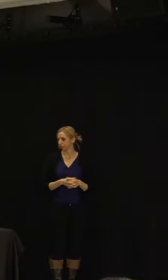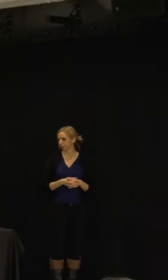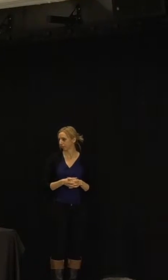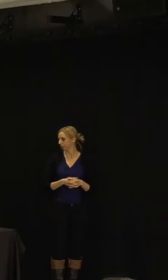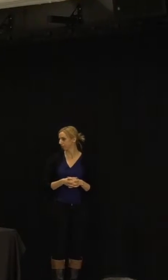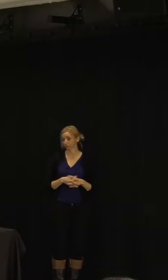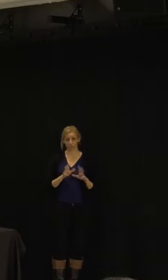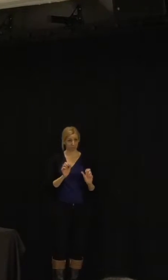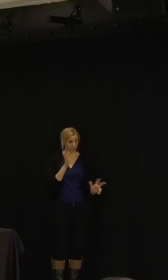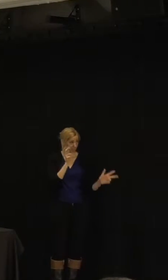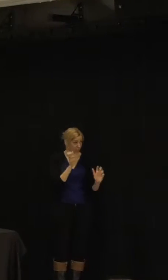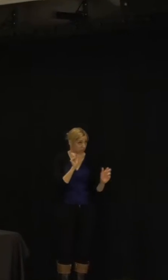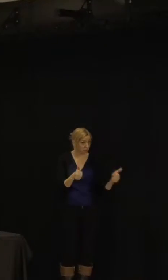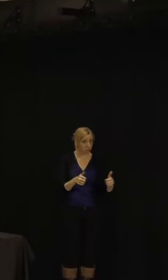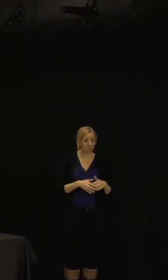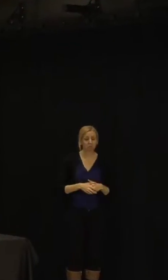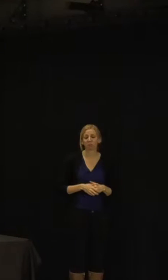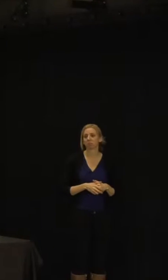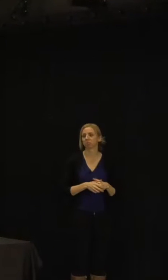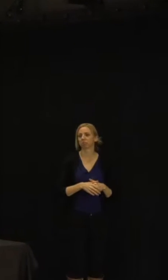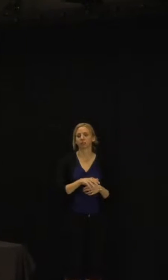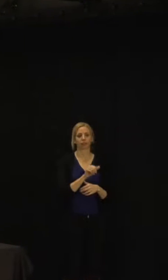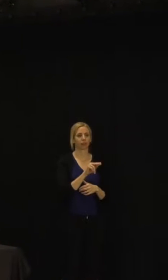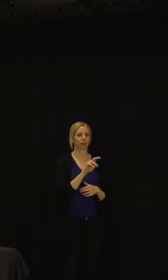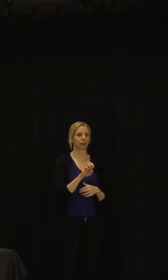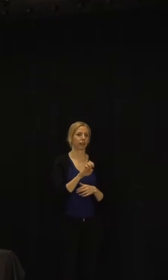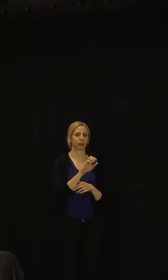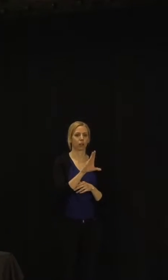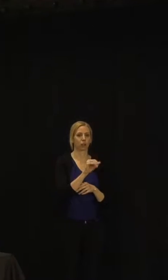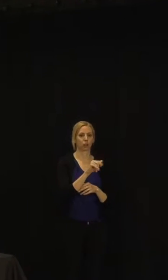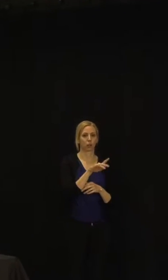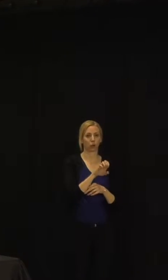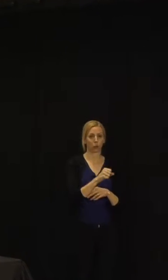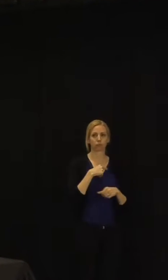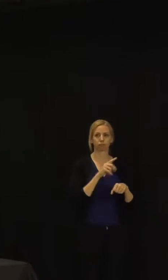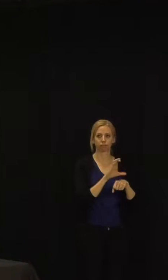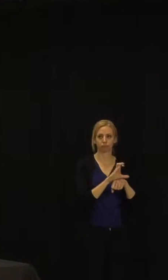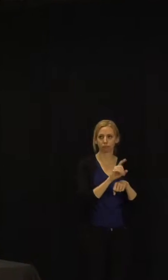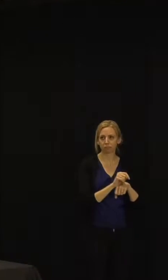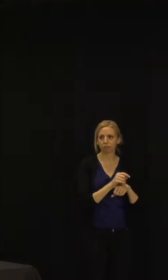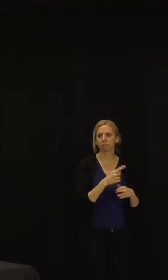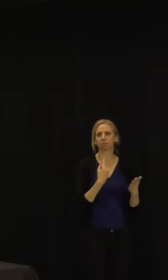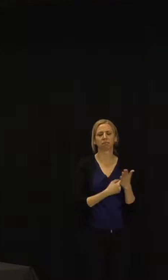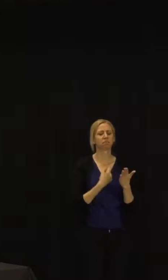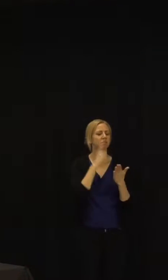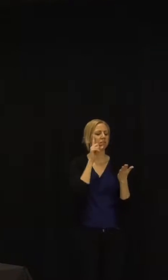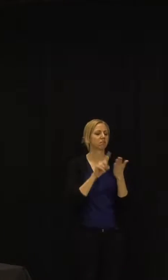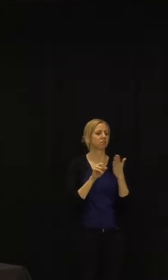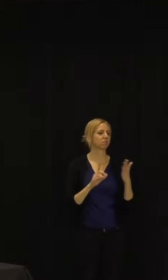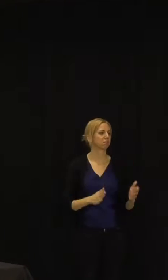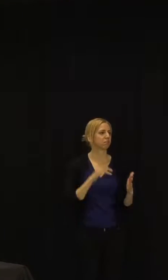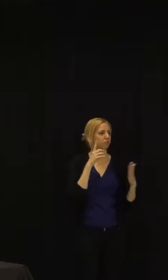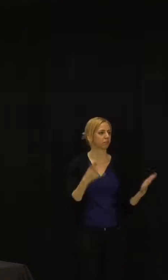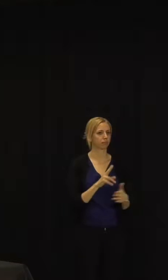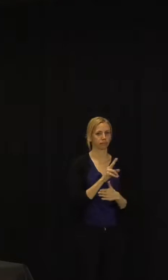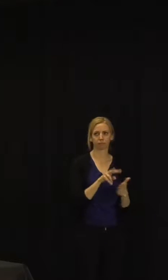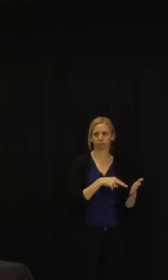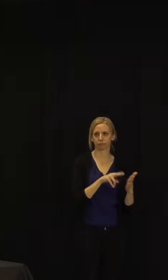Can you all hear me? I'm Ann Coates, consultant, sometimes researcher for Dance